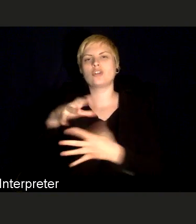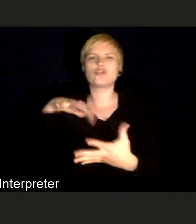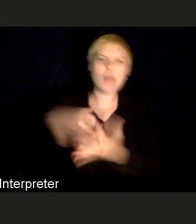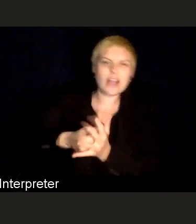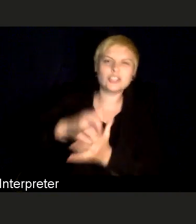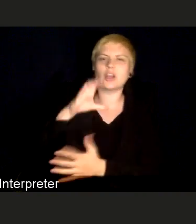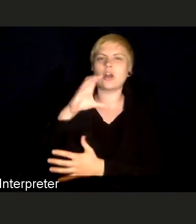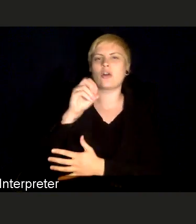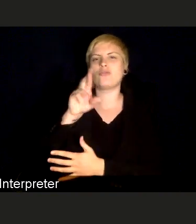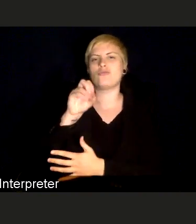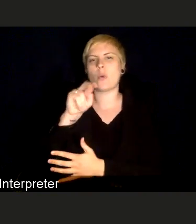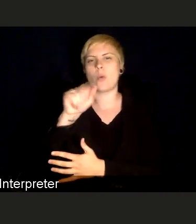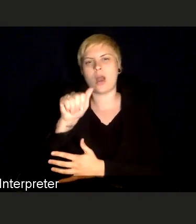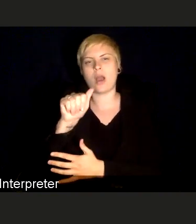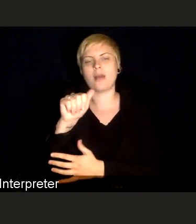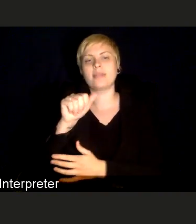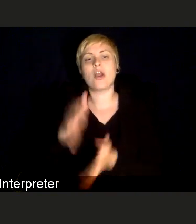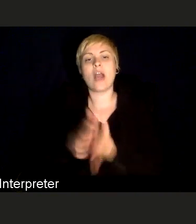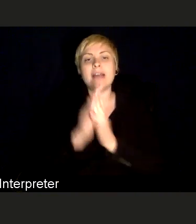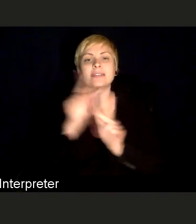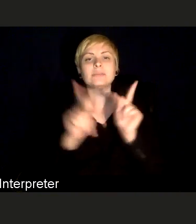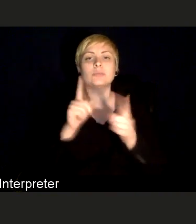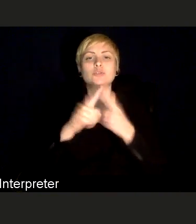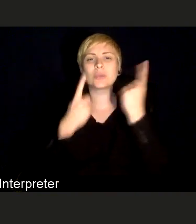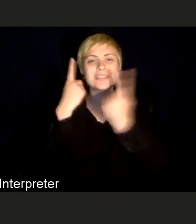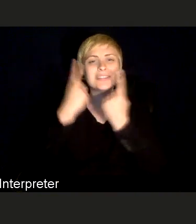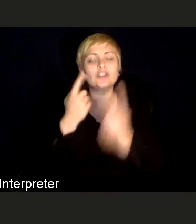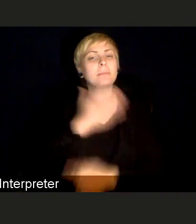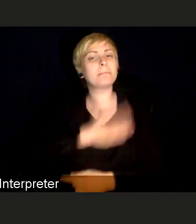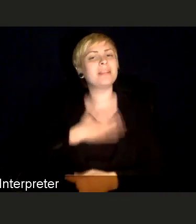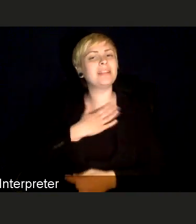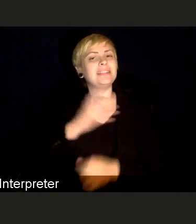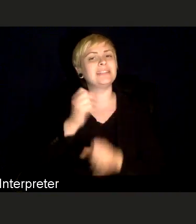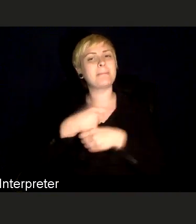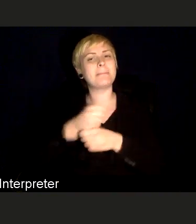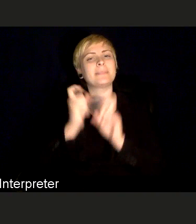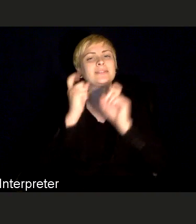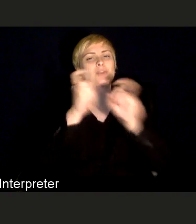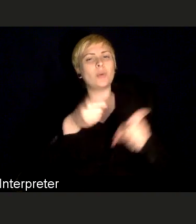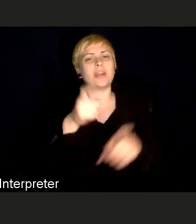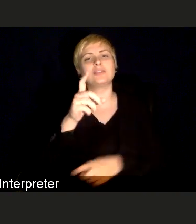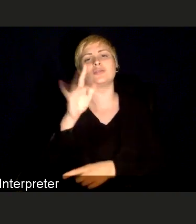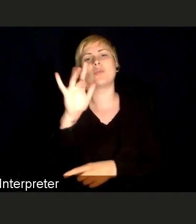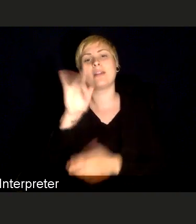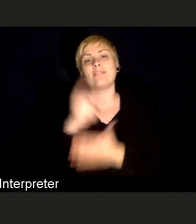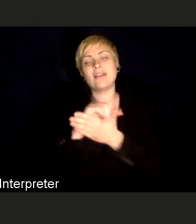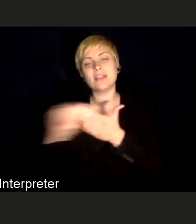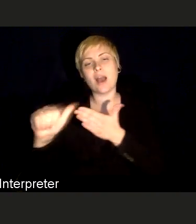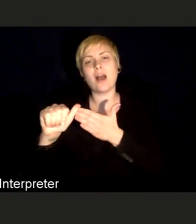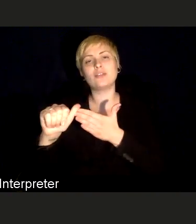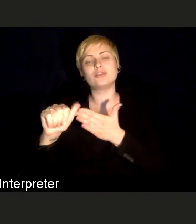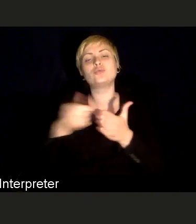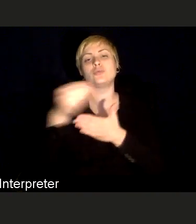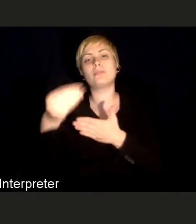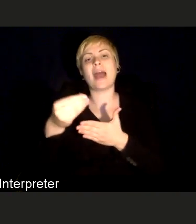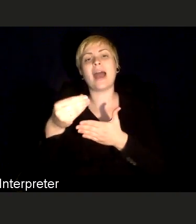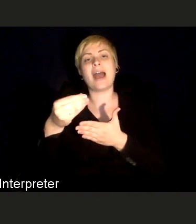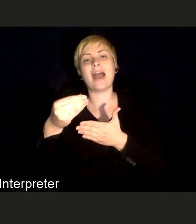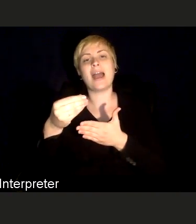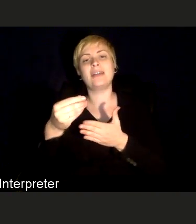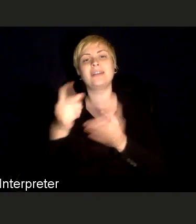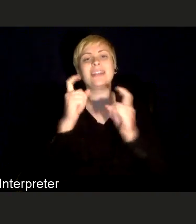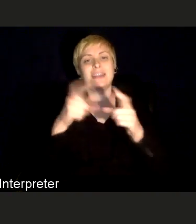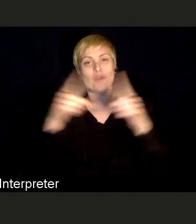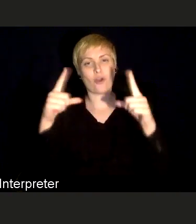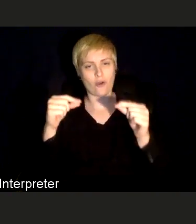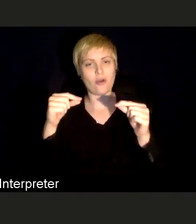a $25 donation to your local restaurant to purchase a gift card that we will then distribute